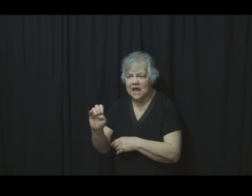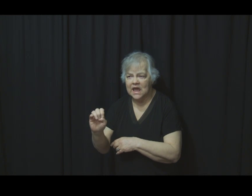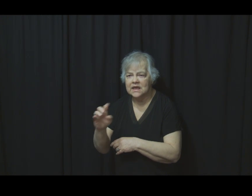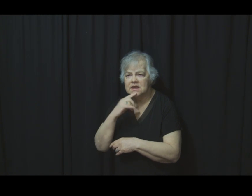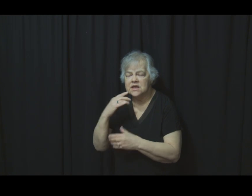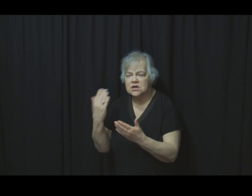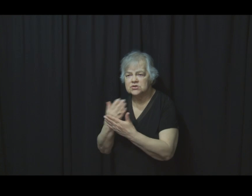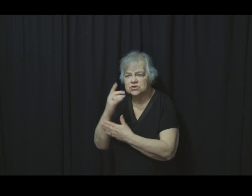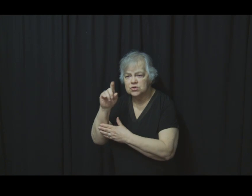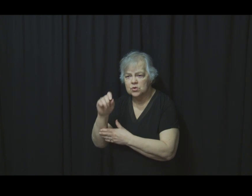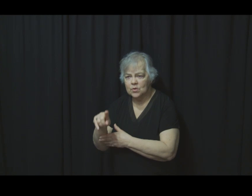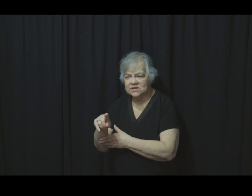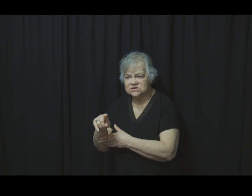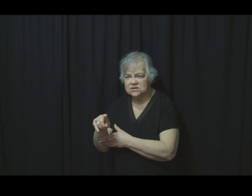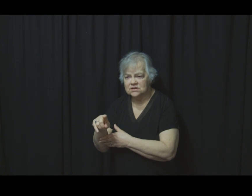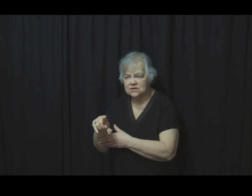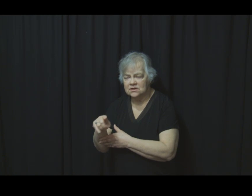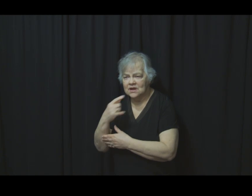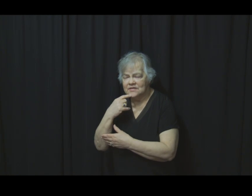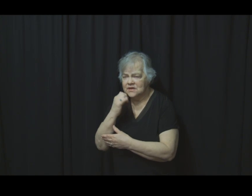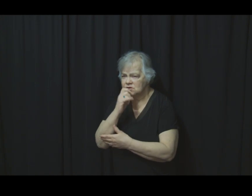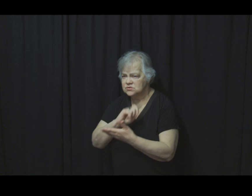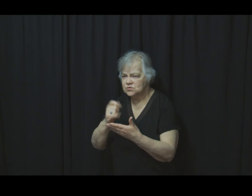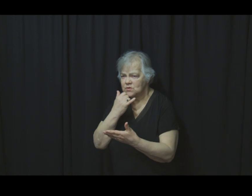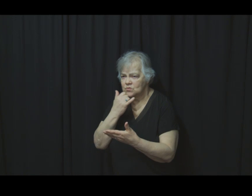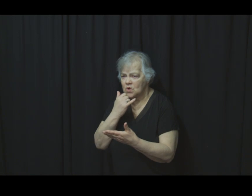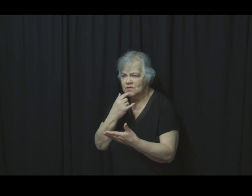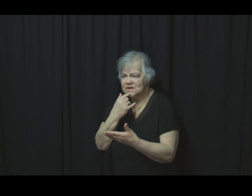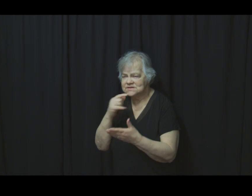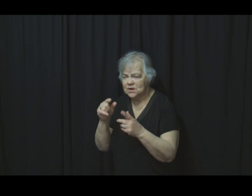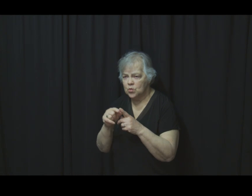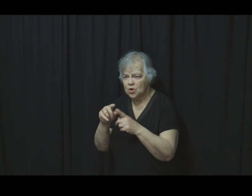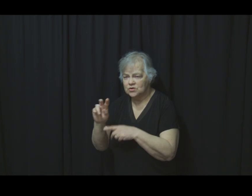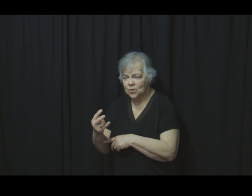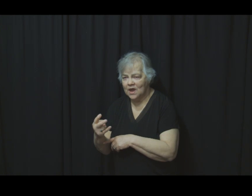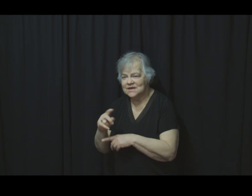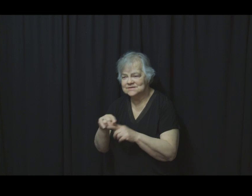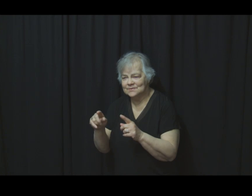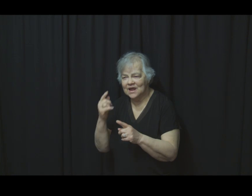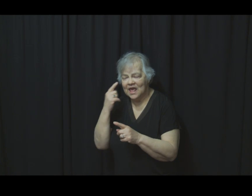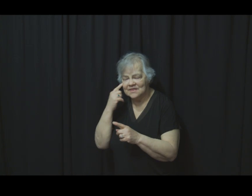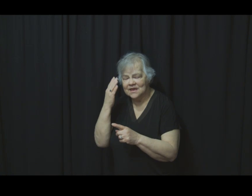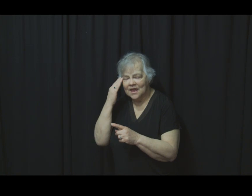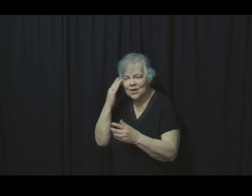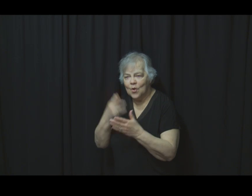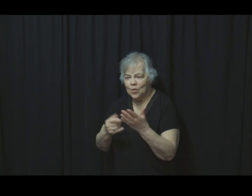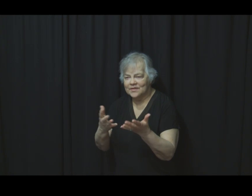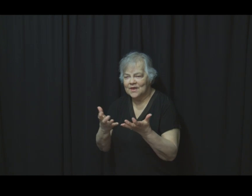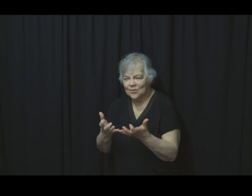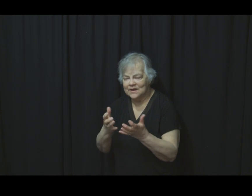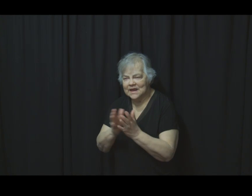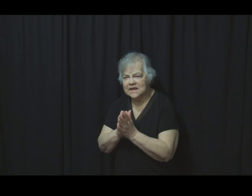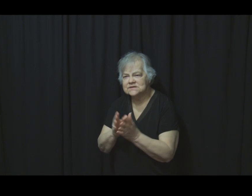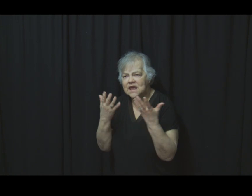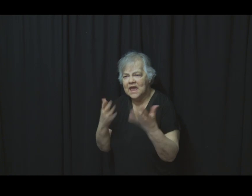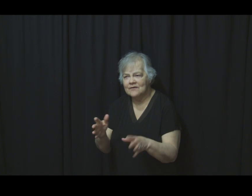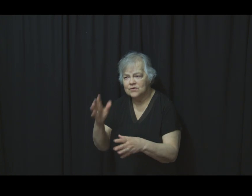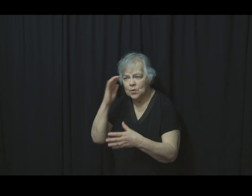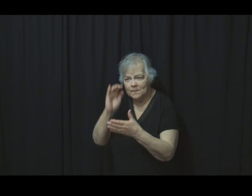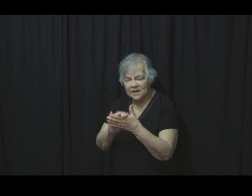was miswritten here because they've repeated a word, but I think I know what they were trying to ask. Have you ever